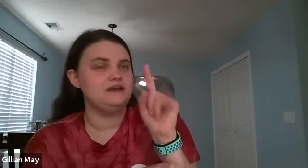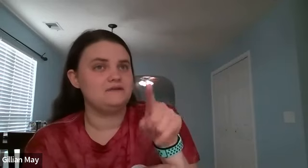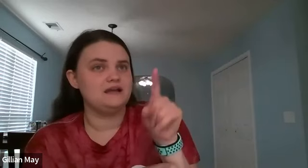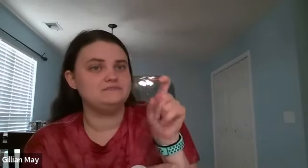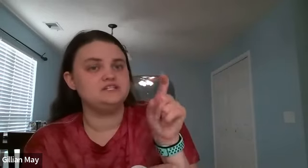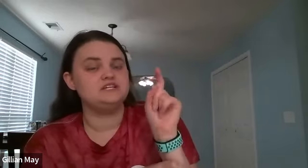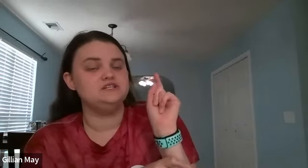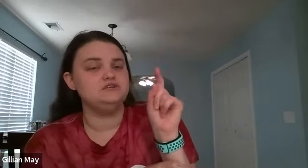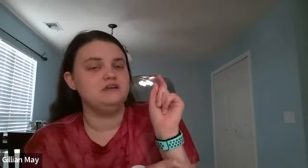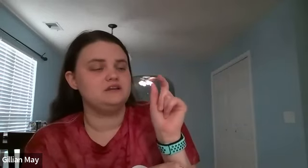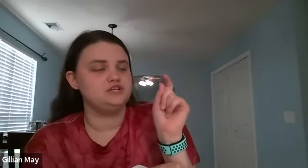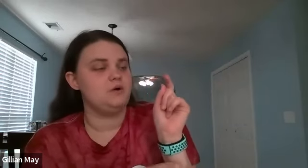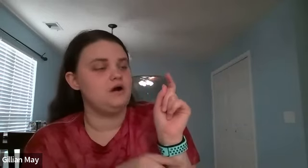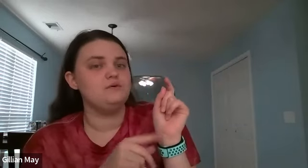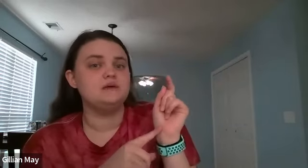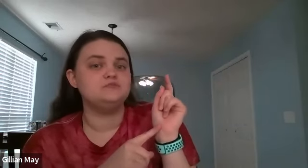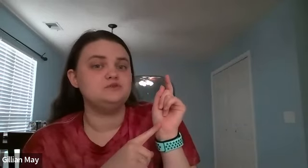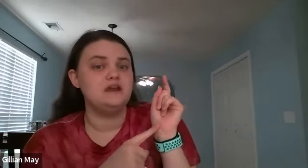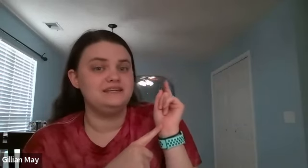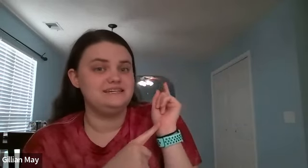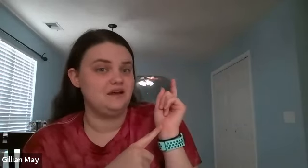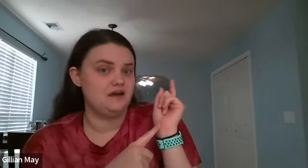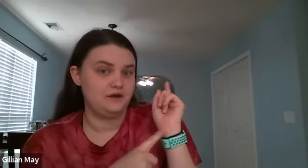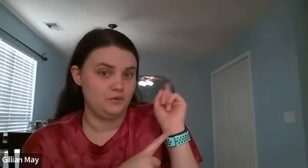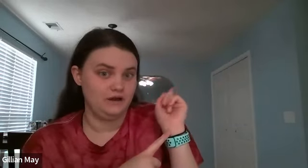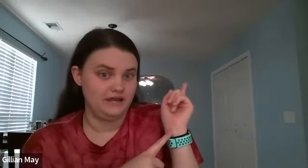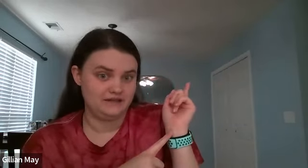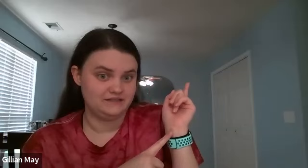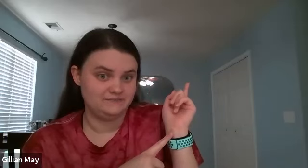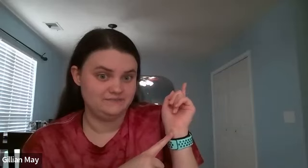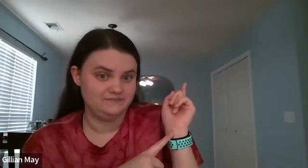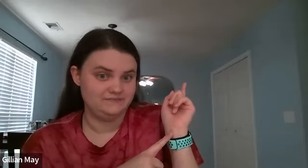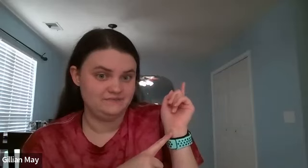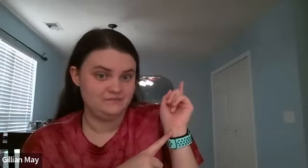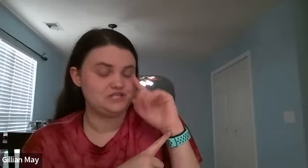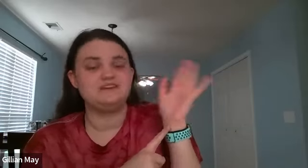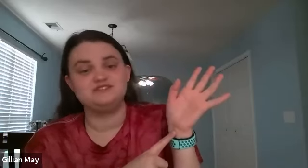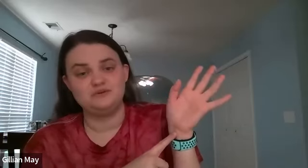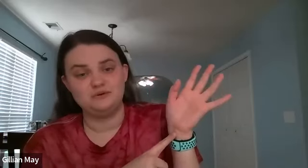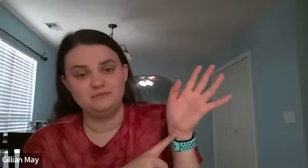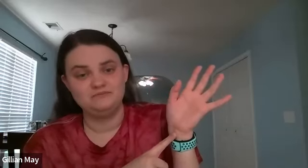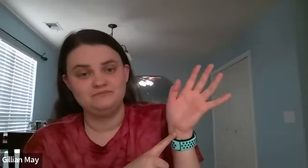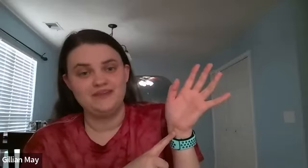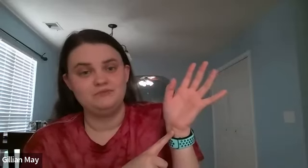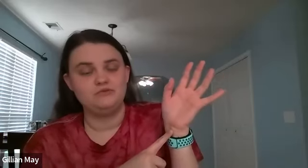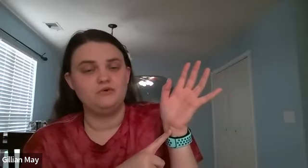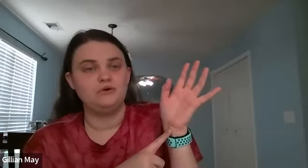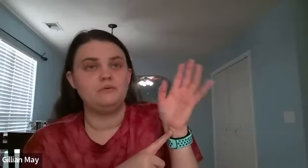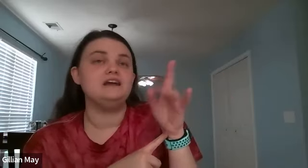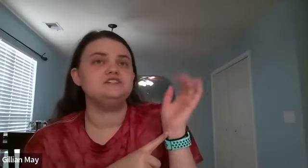forgot to mention is you can actually go all the way up to 99 on one hand, which I think is so cool. Well, actually,